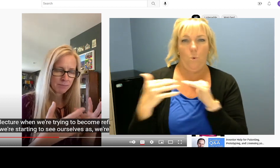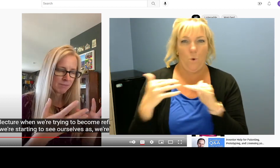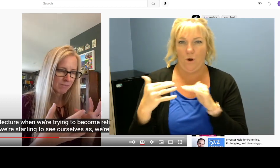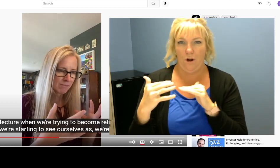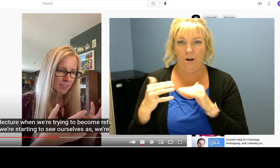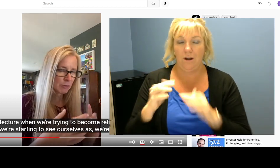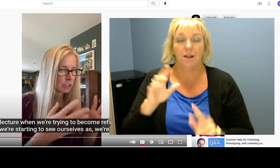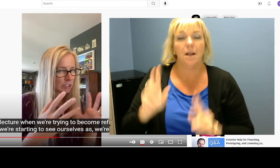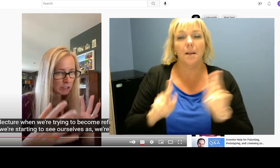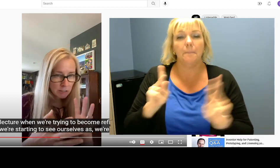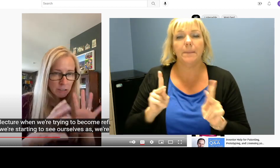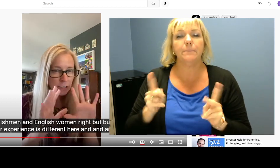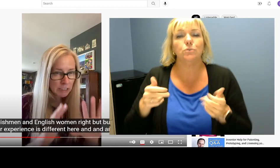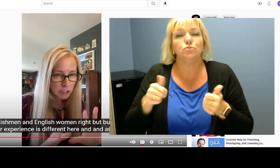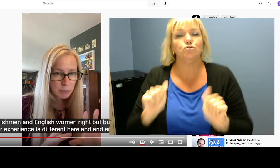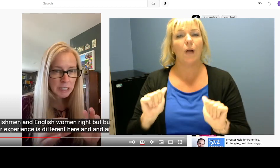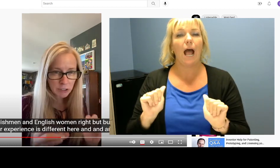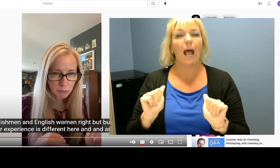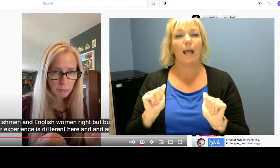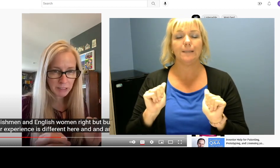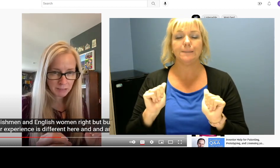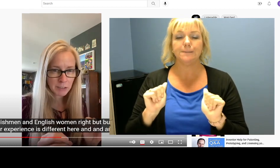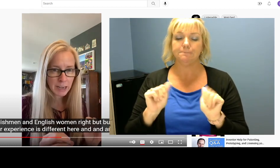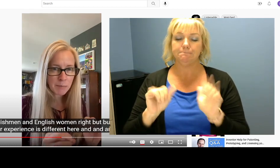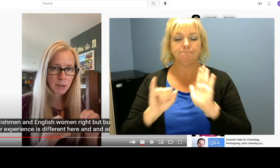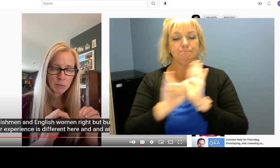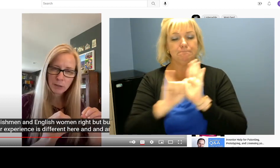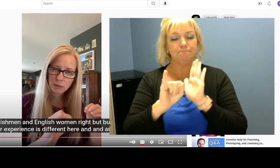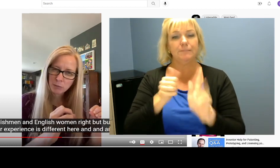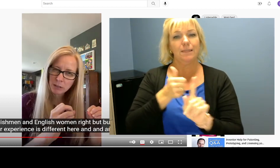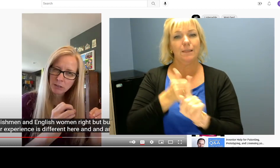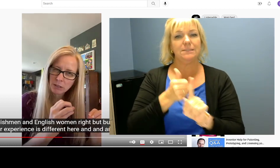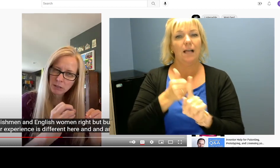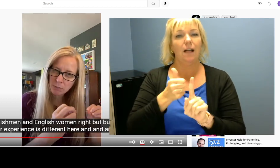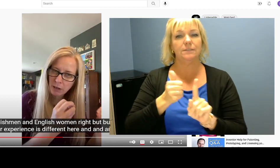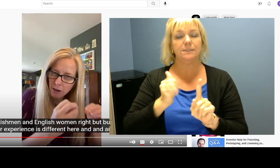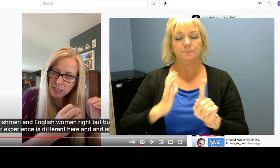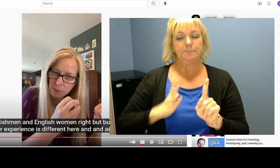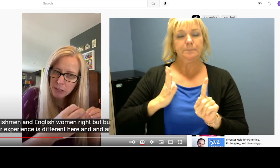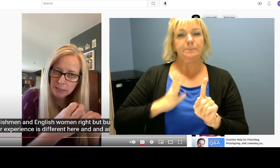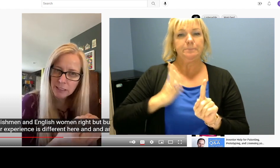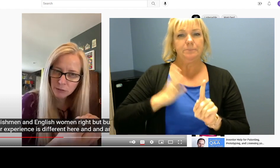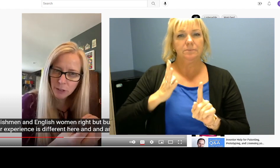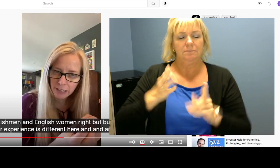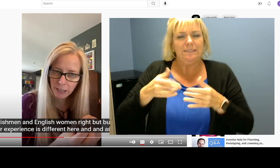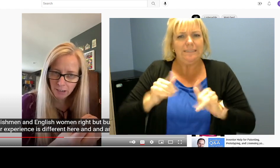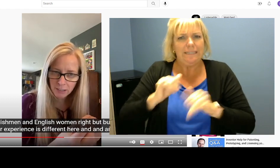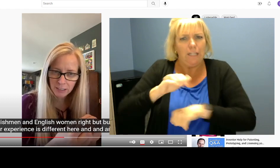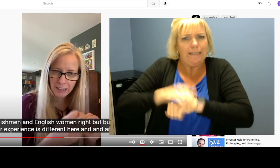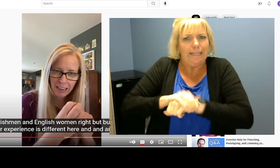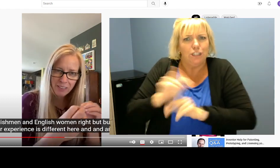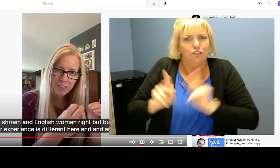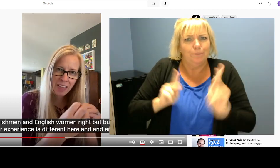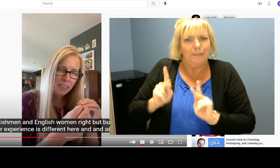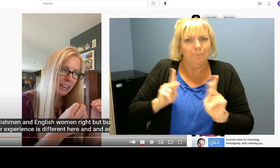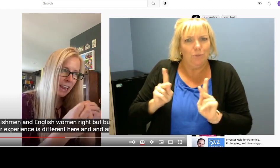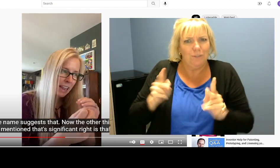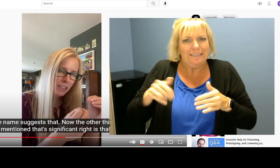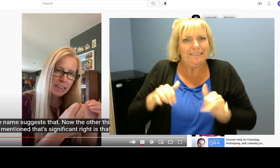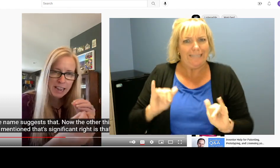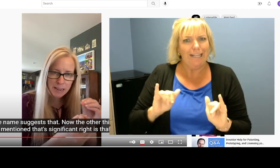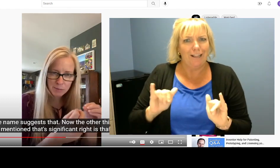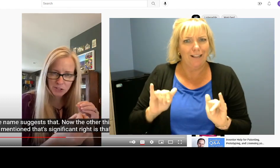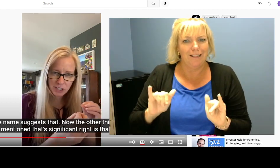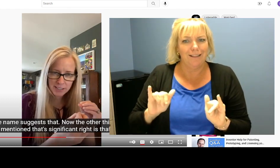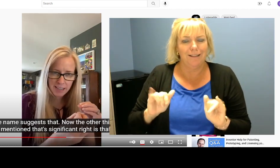as, we're still Englishmen and Englishwomen, right? But our experience is different here, and